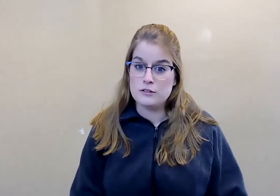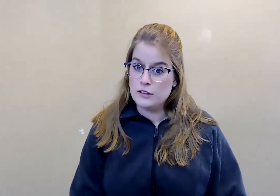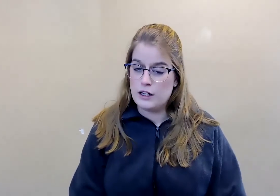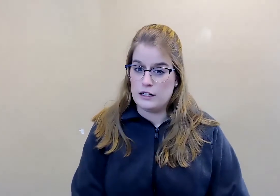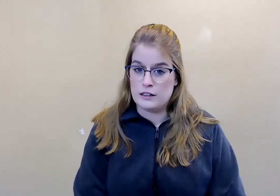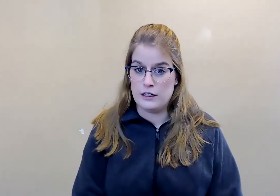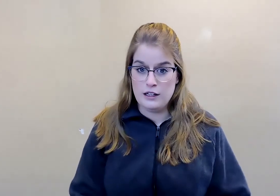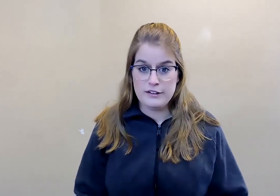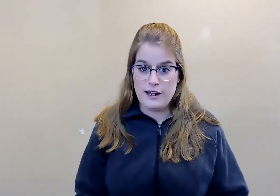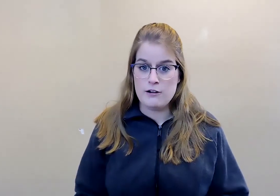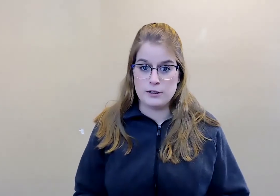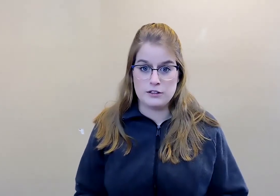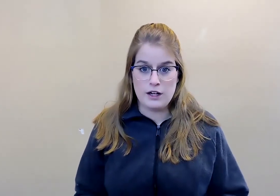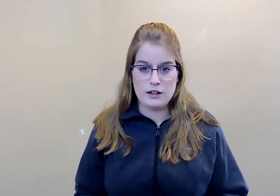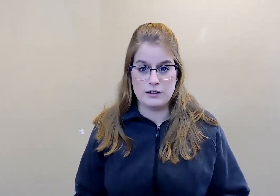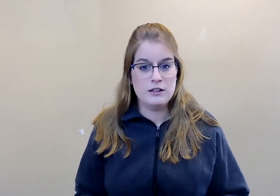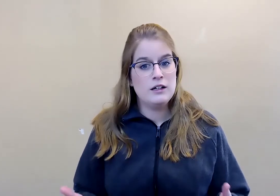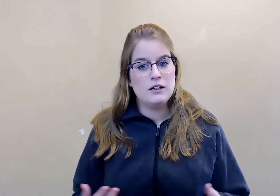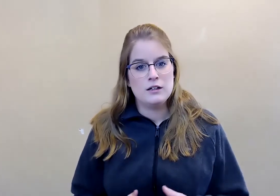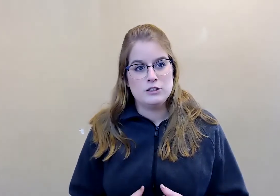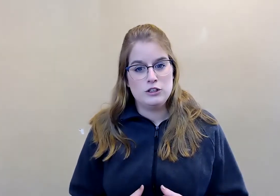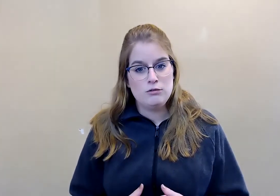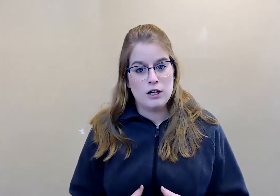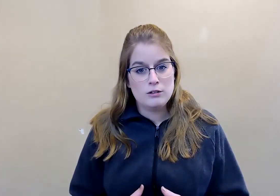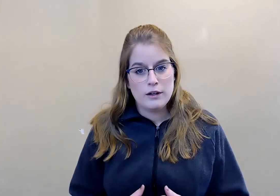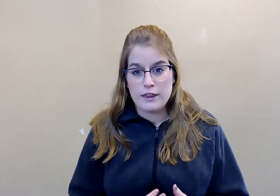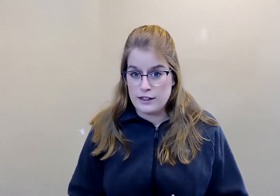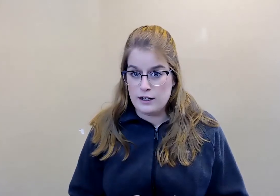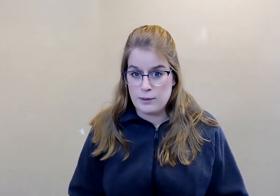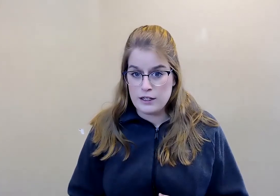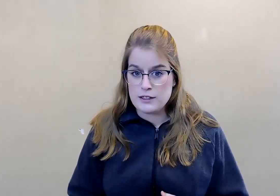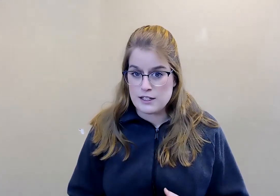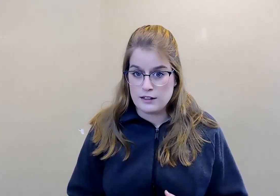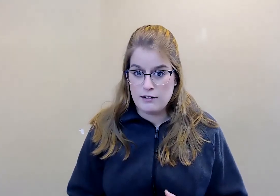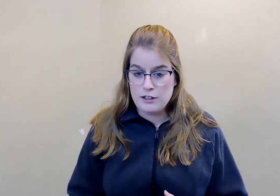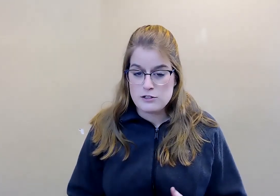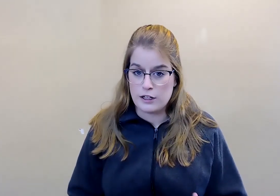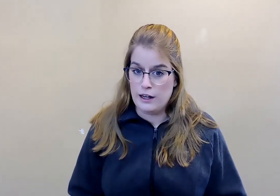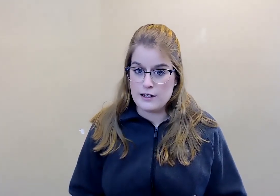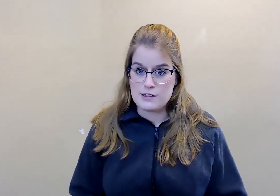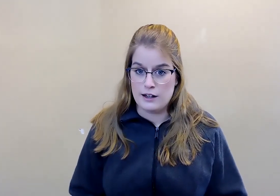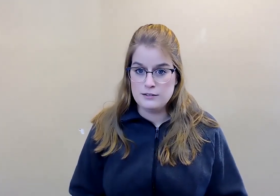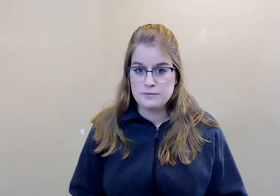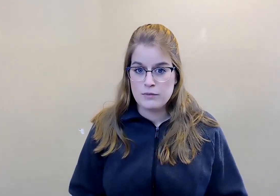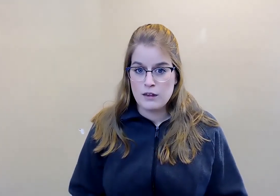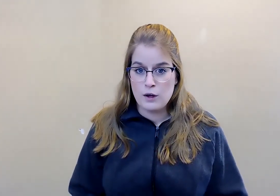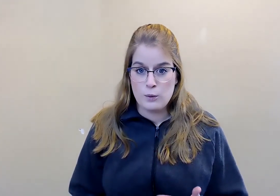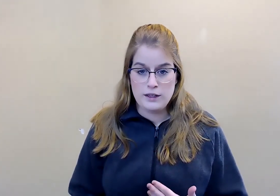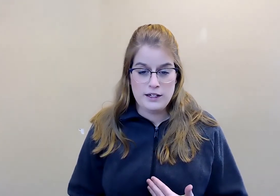learn anything even now when you're young. Did you know that in American Sign Language, or ASL, when they